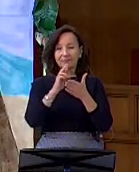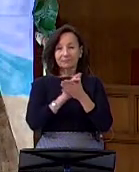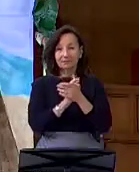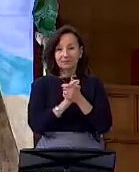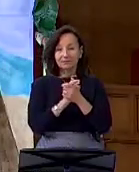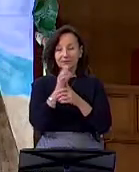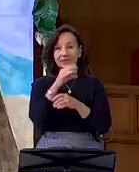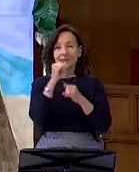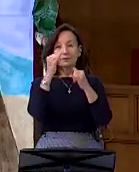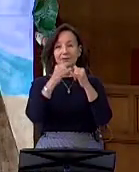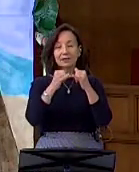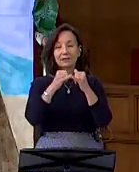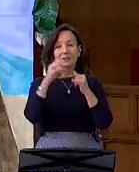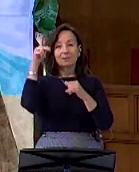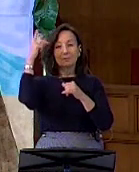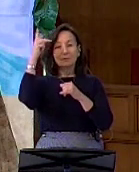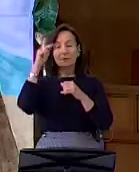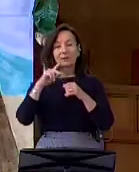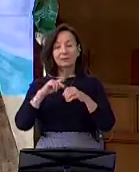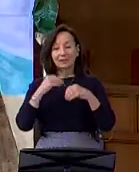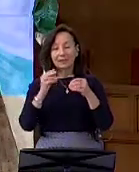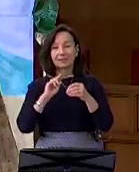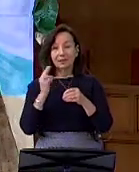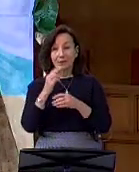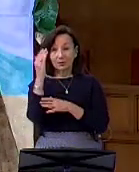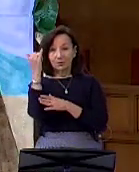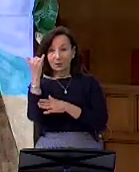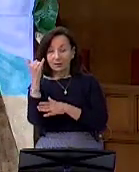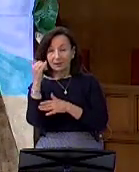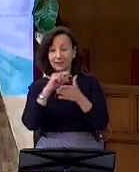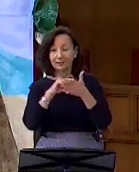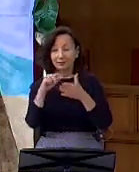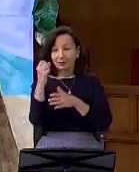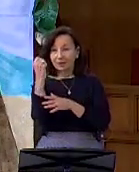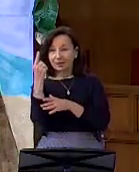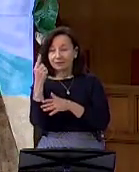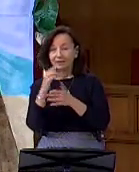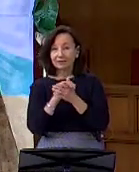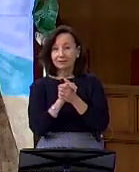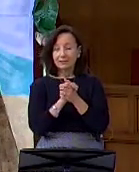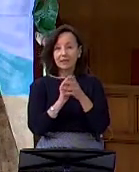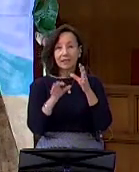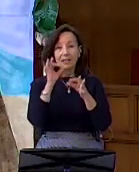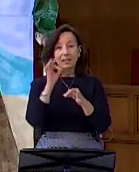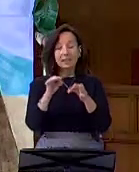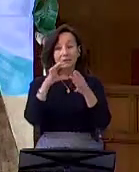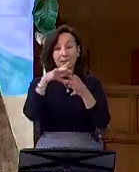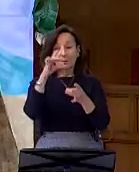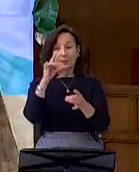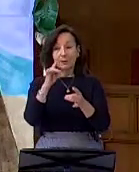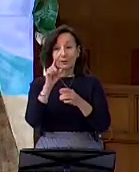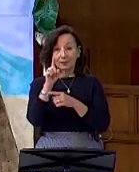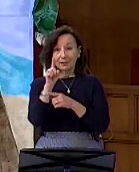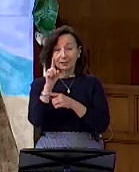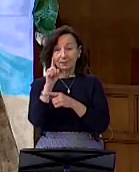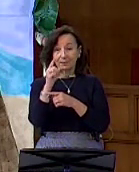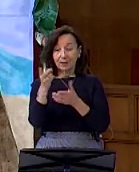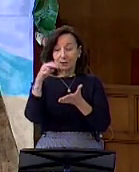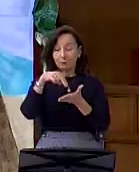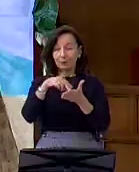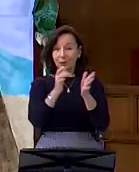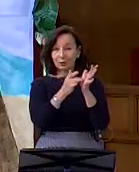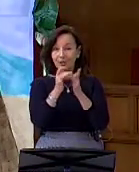And finally, Paul gives us the why, verse 11. If the Spirit of him who raised Jesus